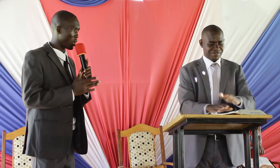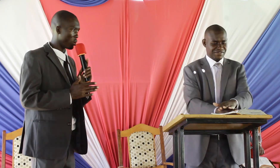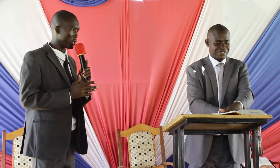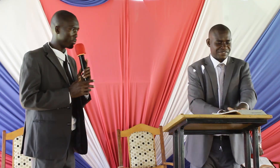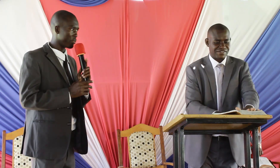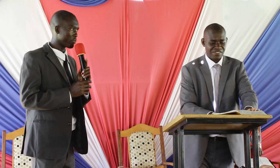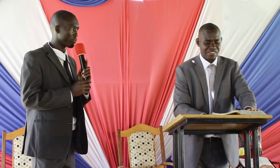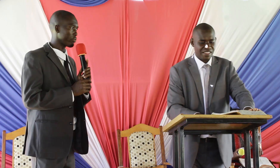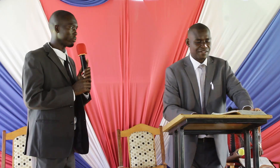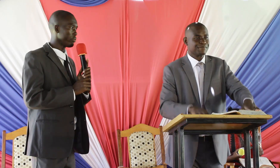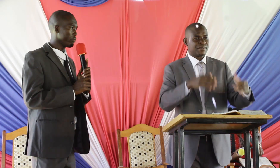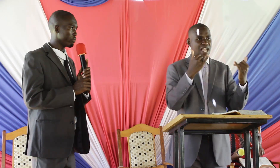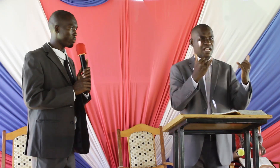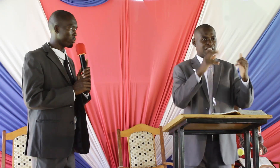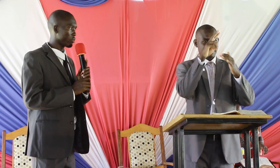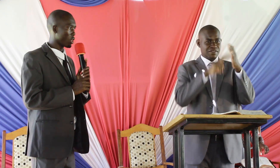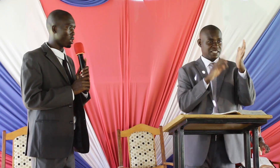Praise the Lord.